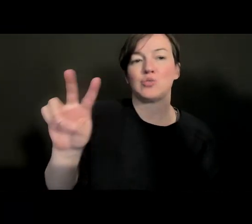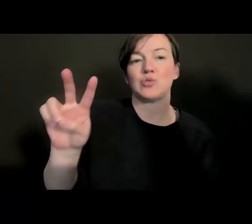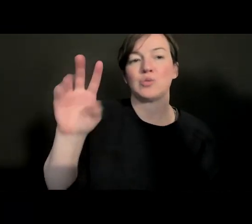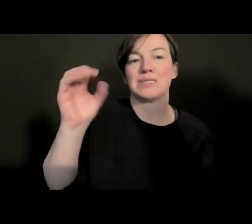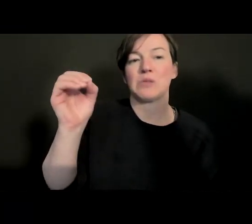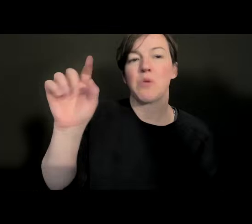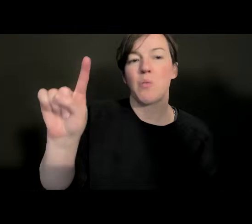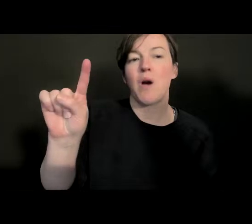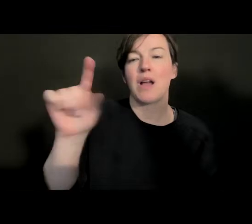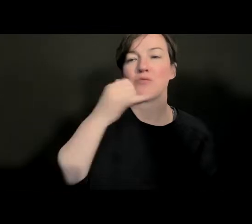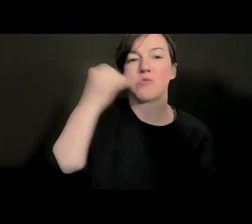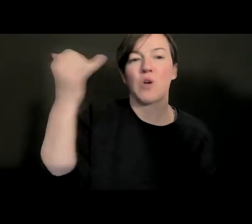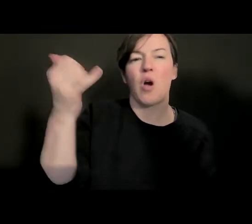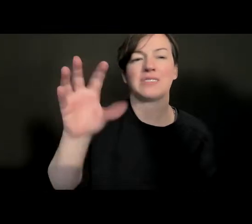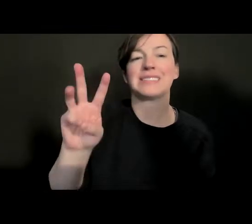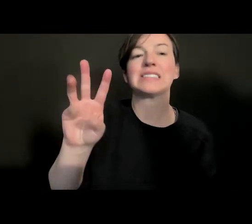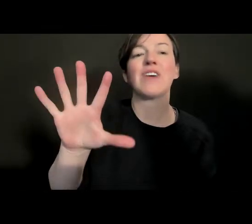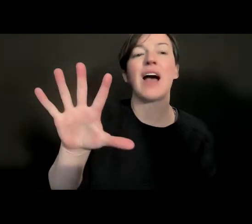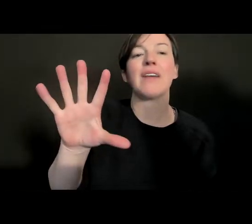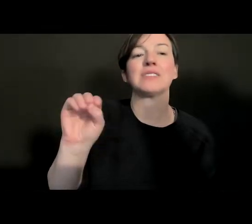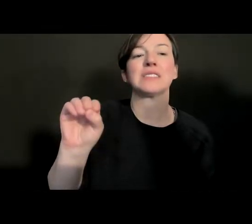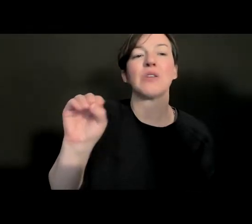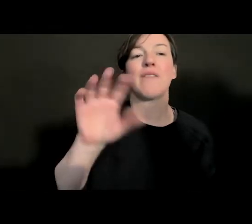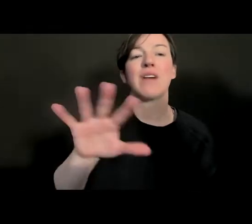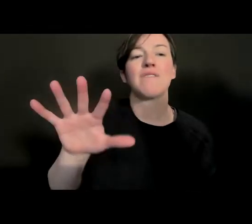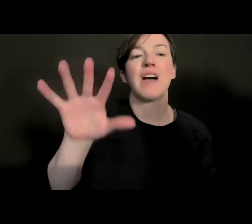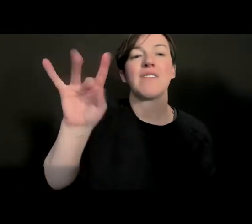650-558-2201. That's